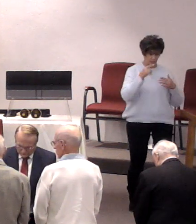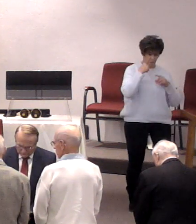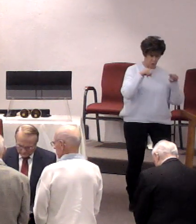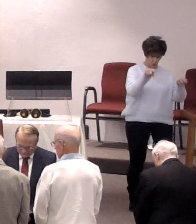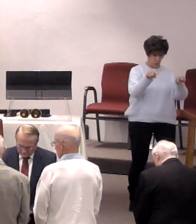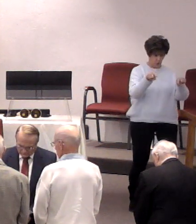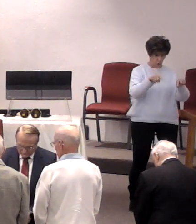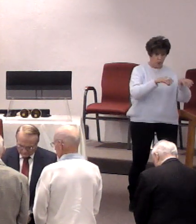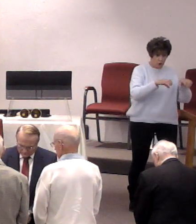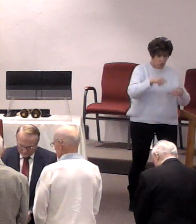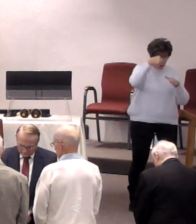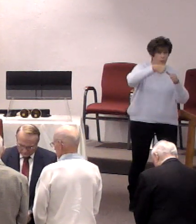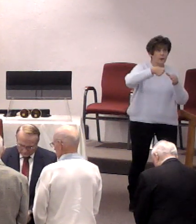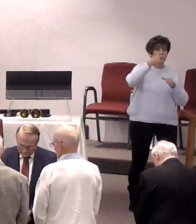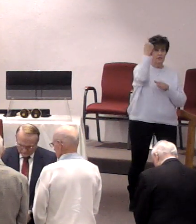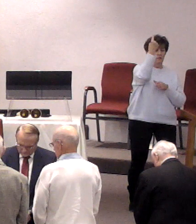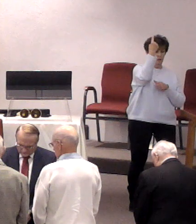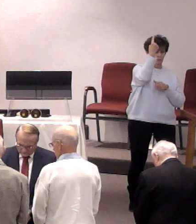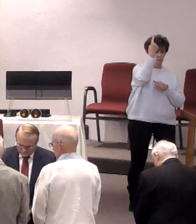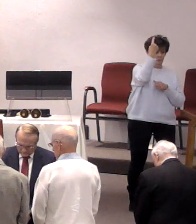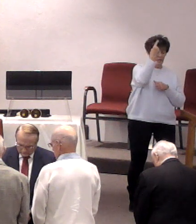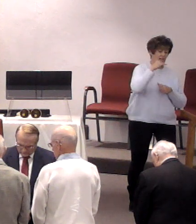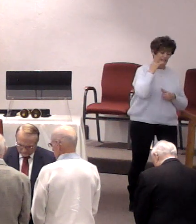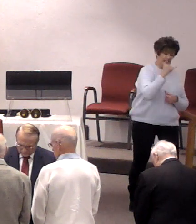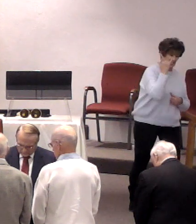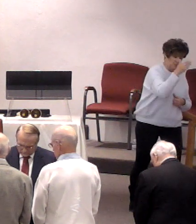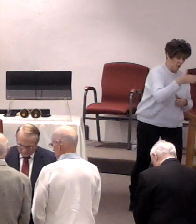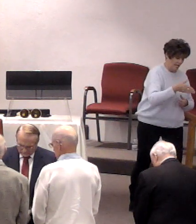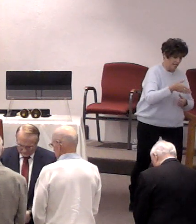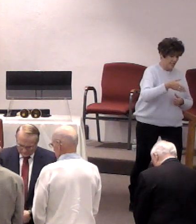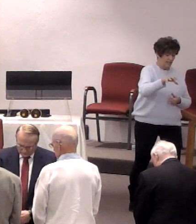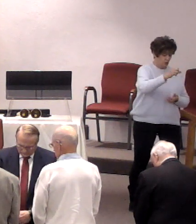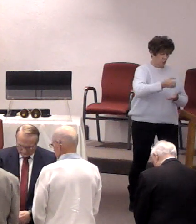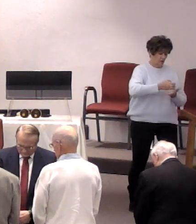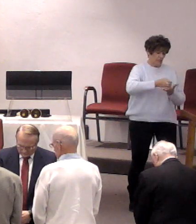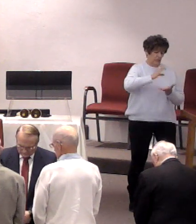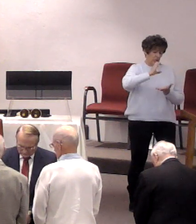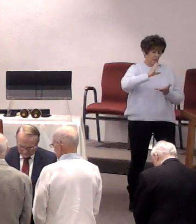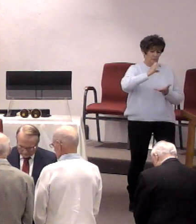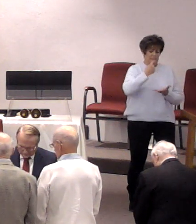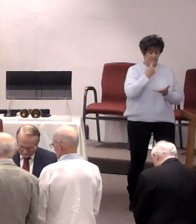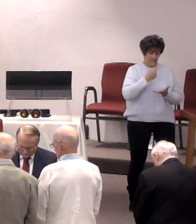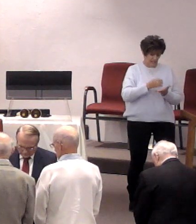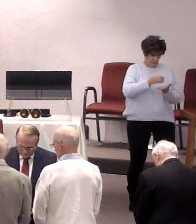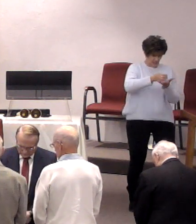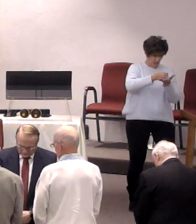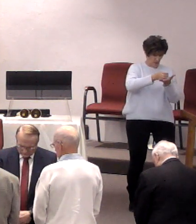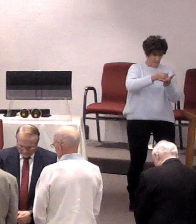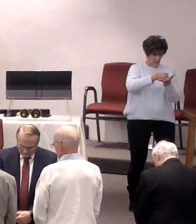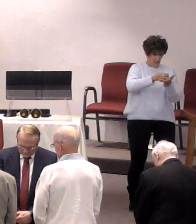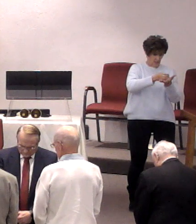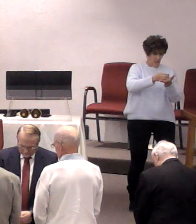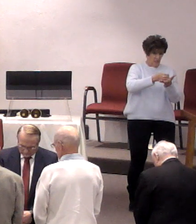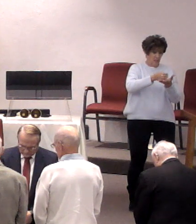in remembrance of me.' In the same way also he took the cup after supper and said, 'This cup is the new covenant of my